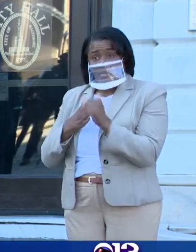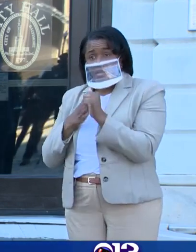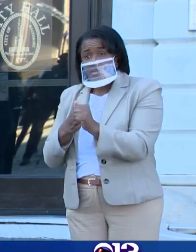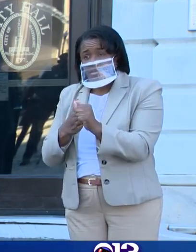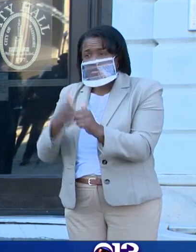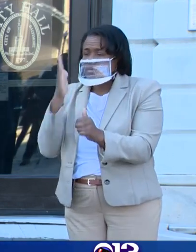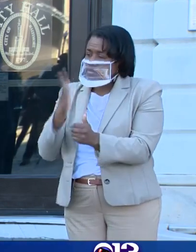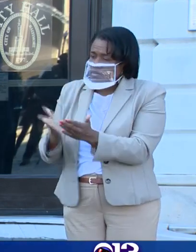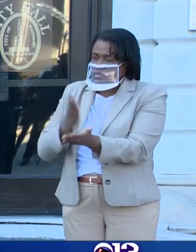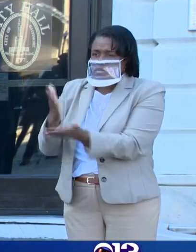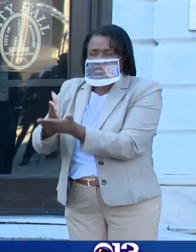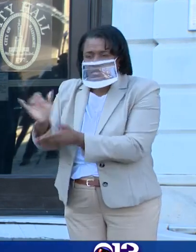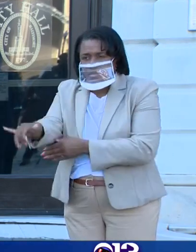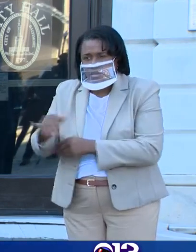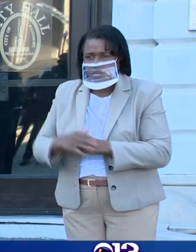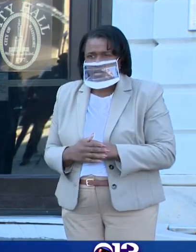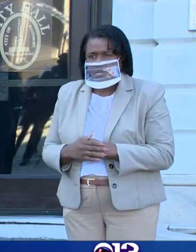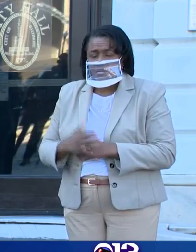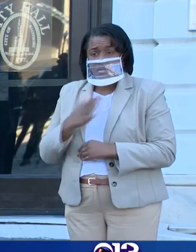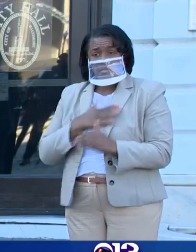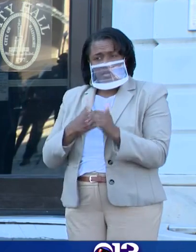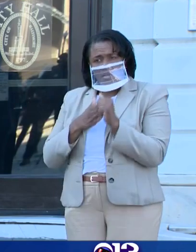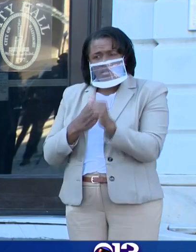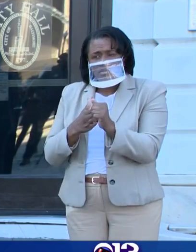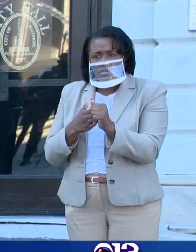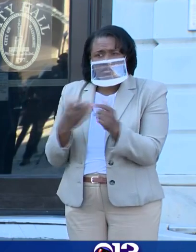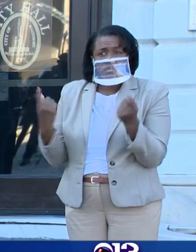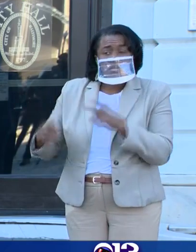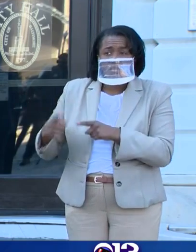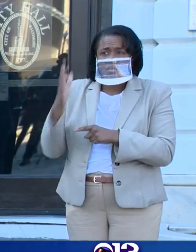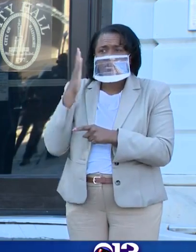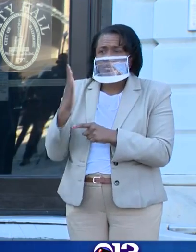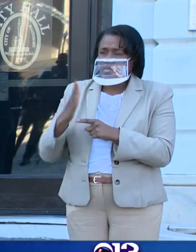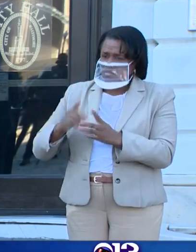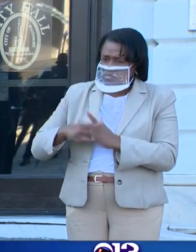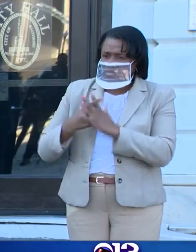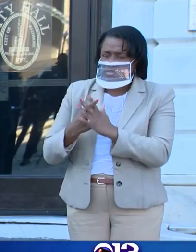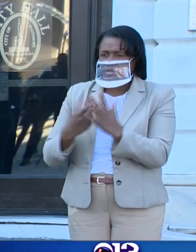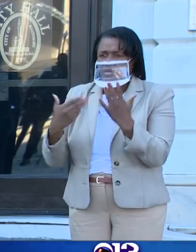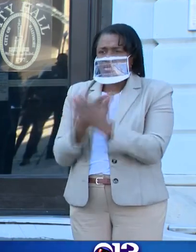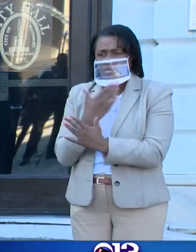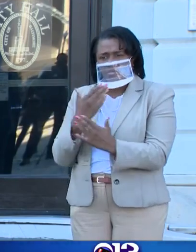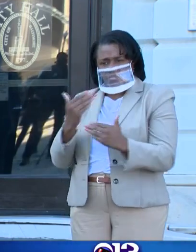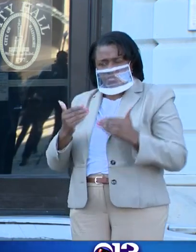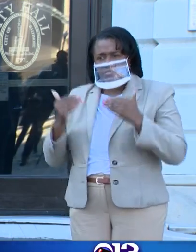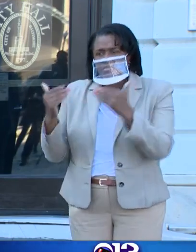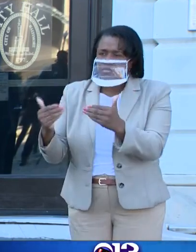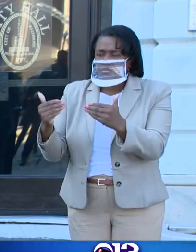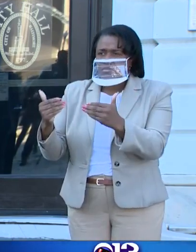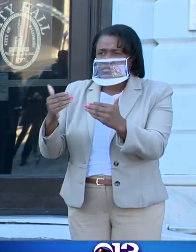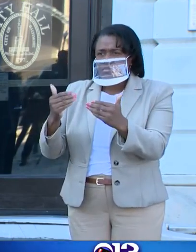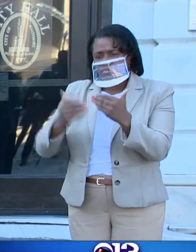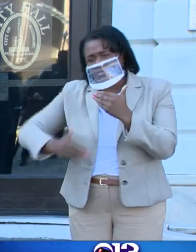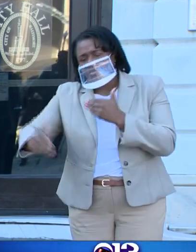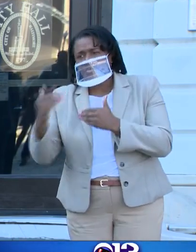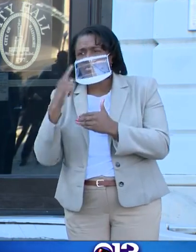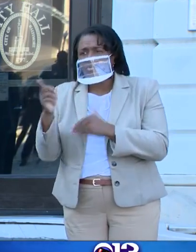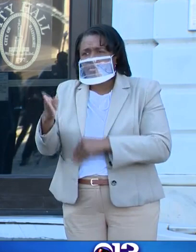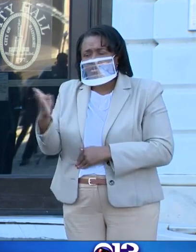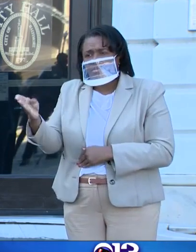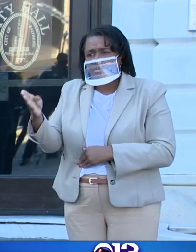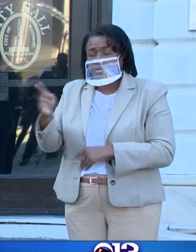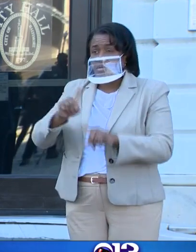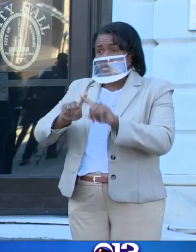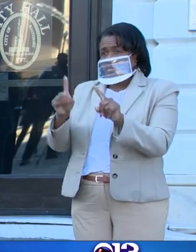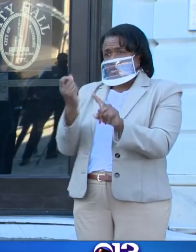not. Under my leadership, we will chart a new way forward for Baltimore. But a new